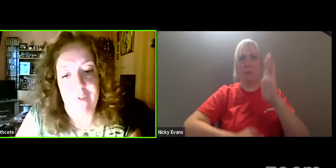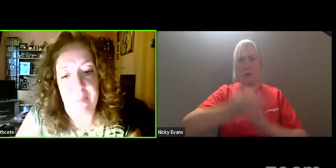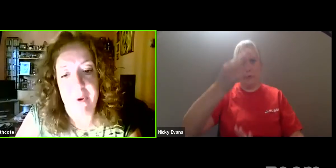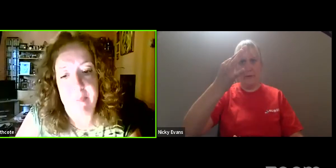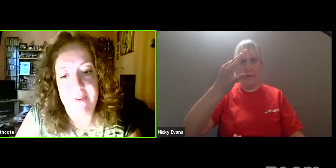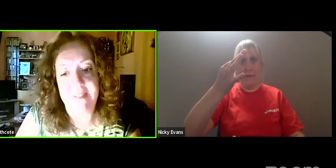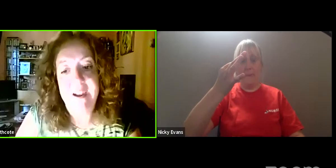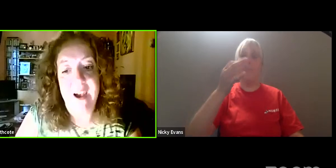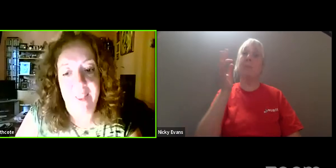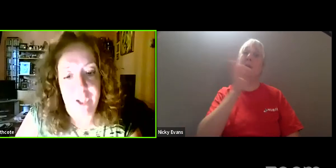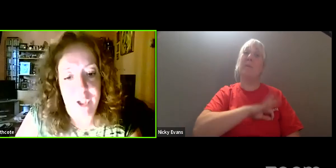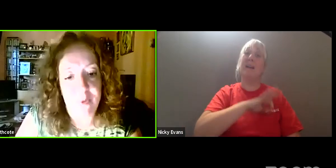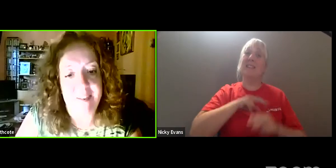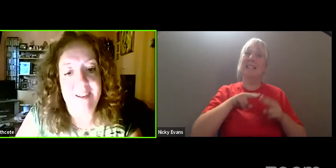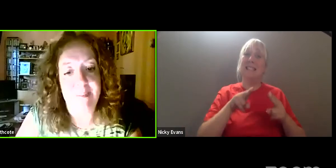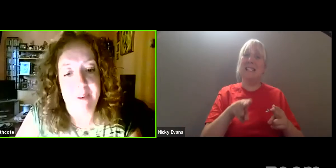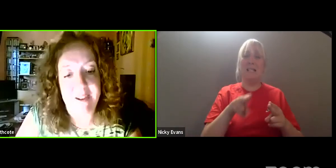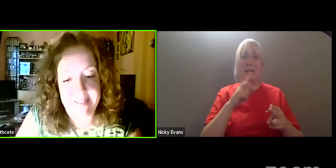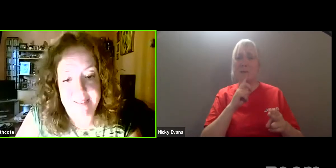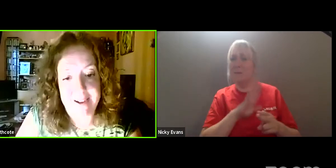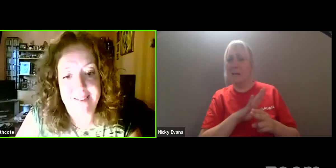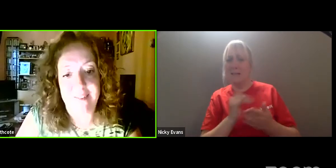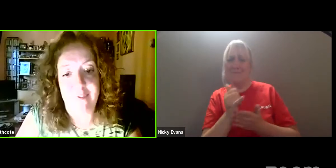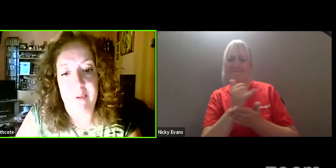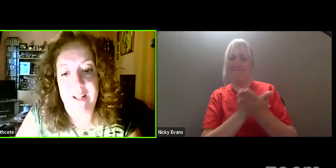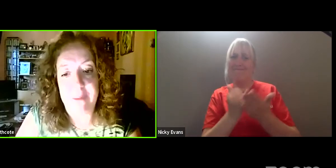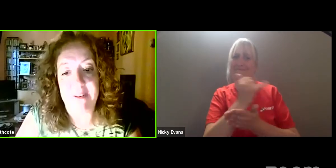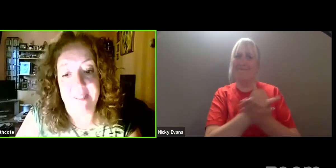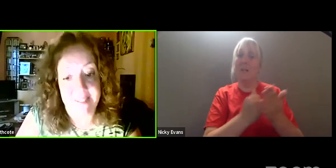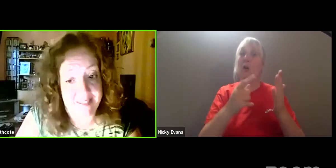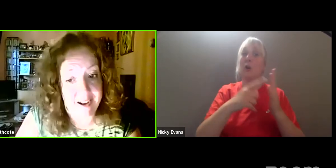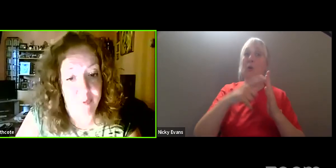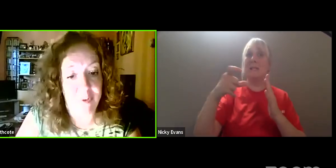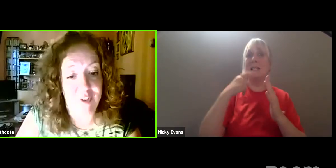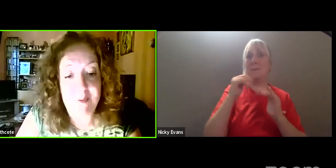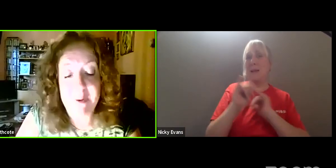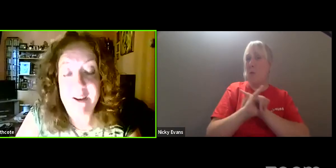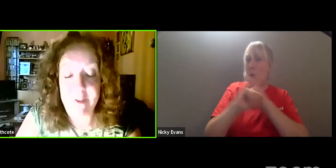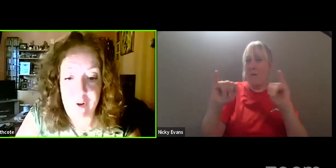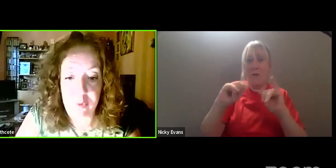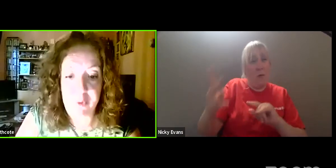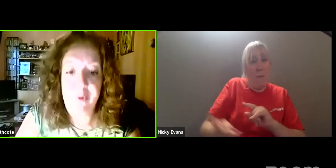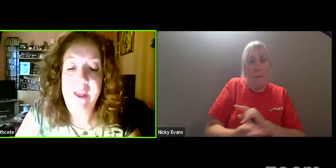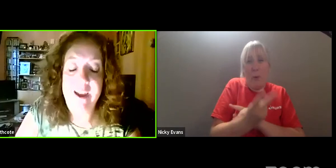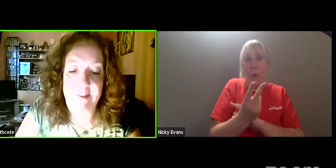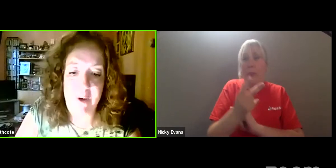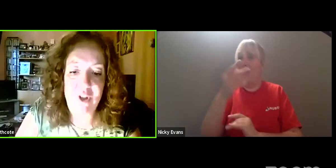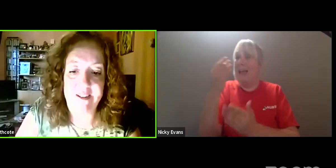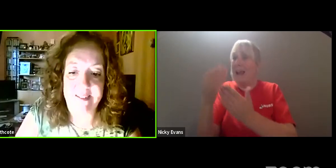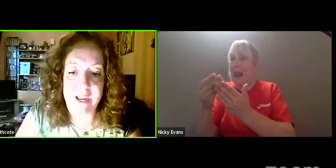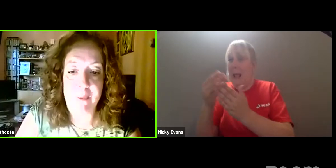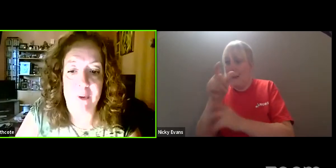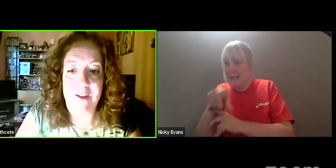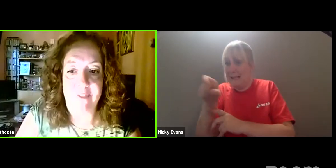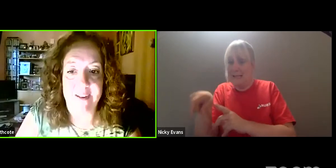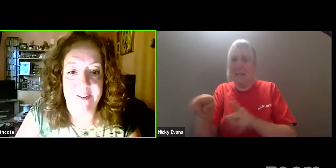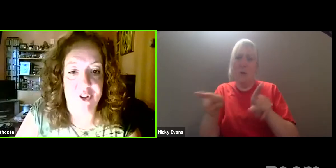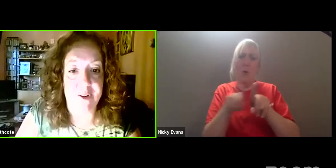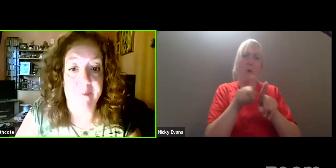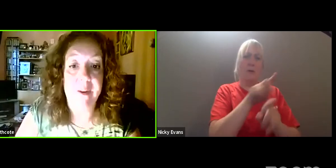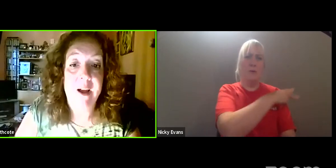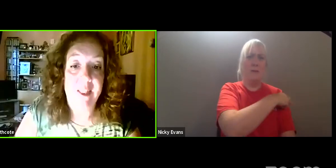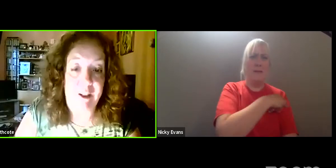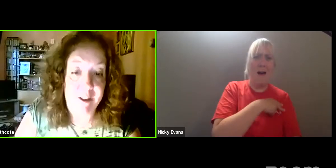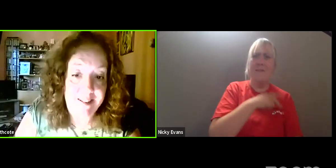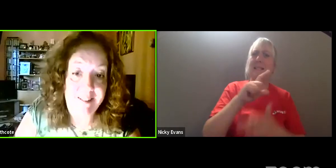isn't fit for purpose, and that UC has been a disaster for both claimants and staff, with too many of the vulnerable, especially the disabled, left